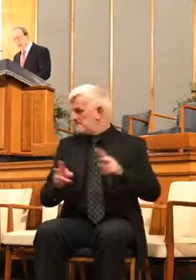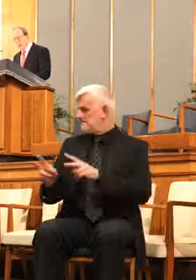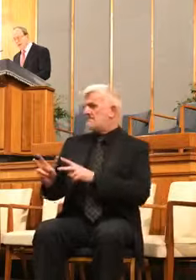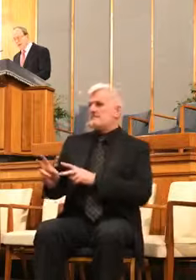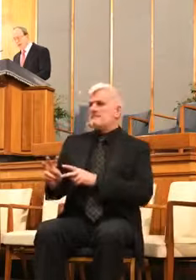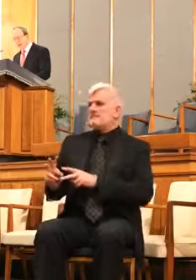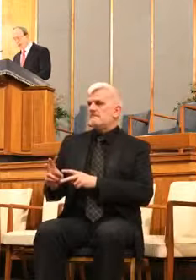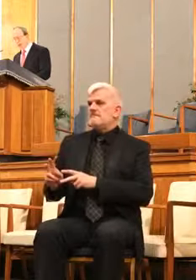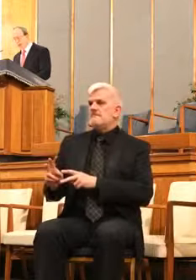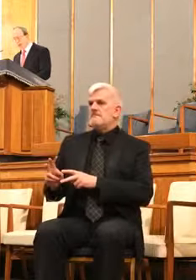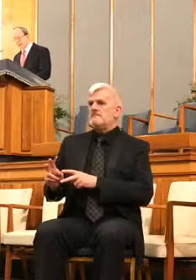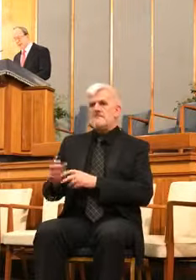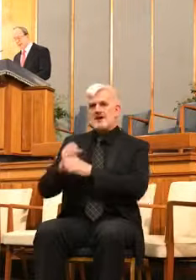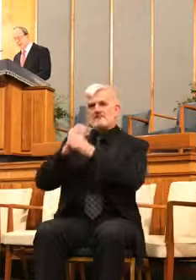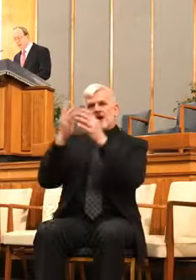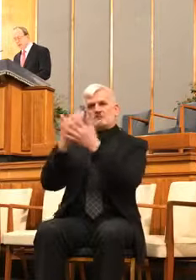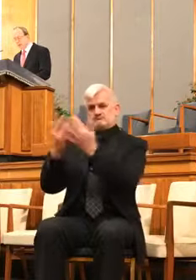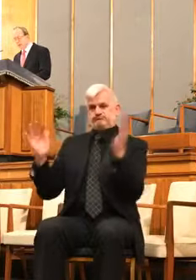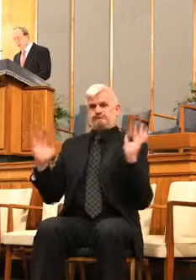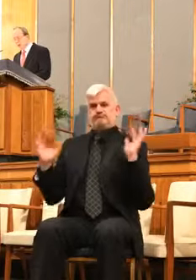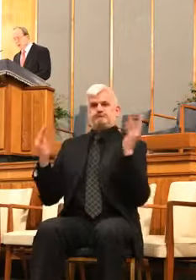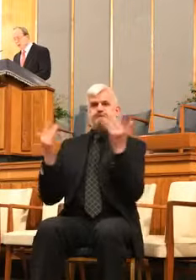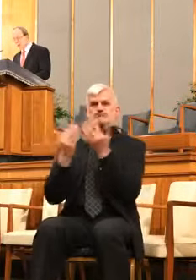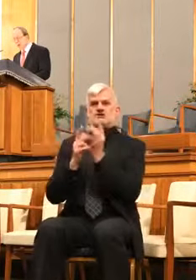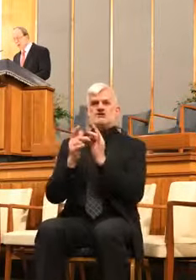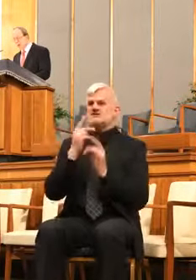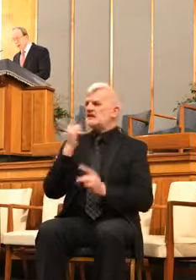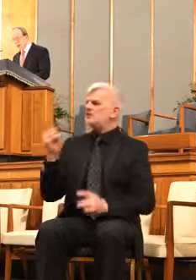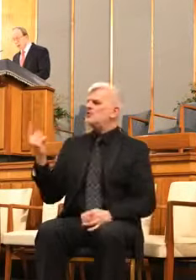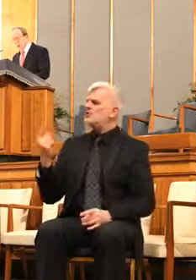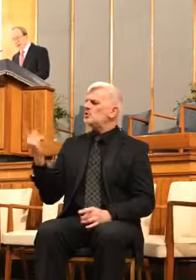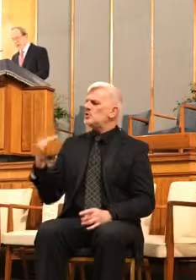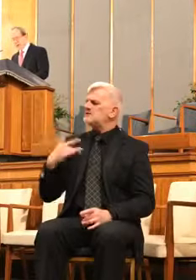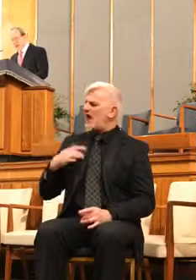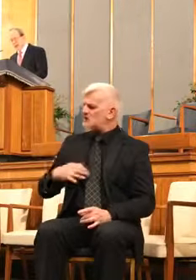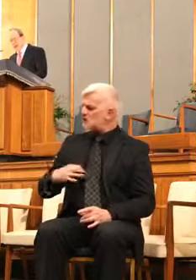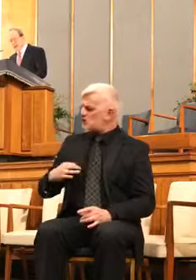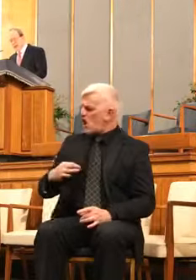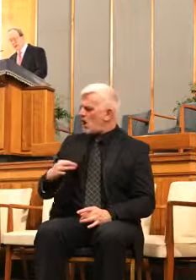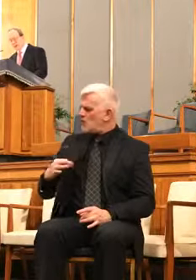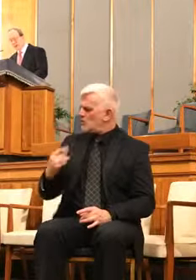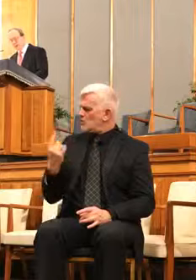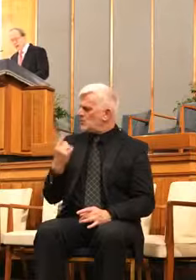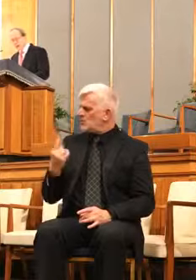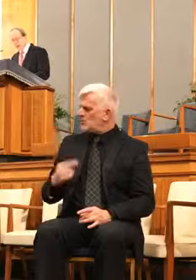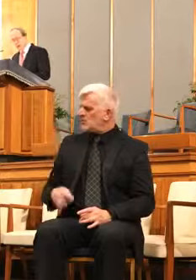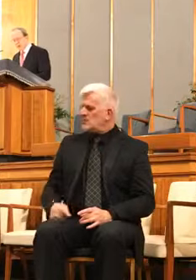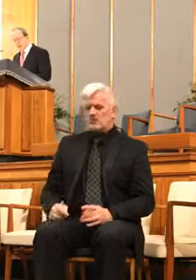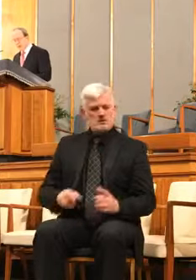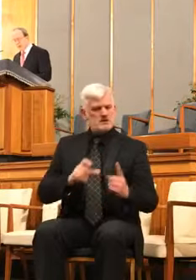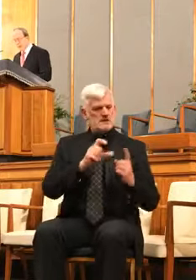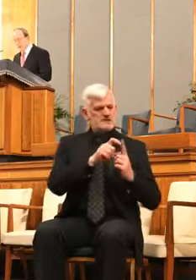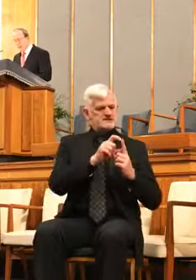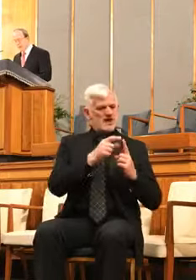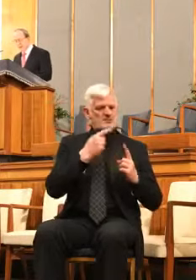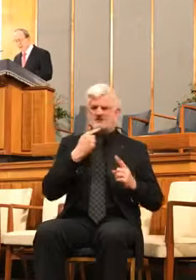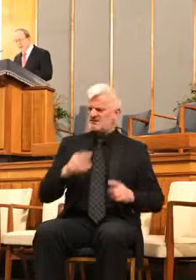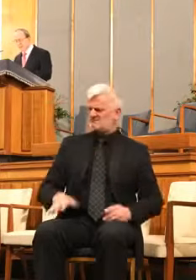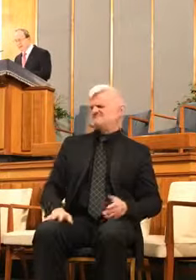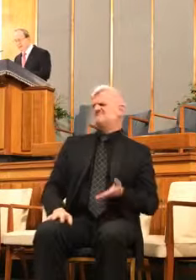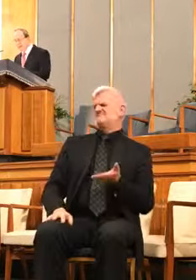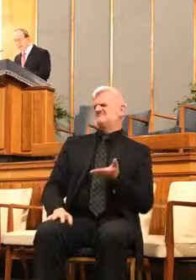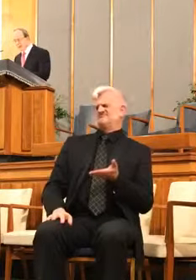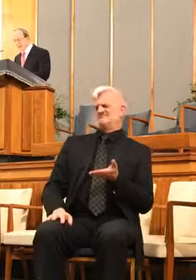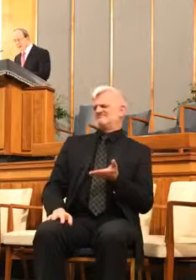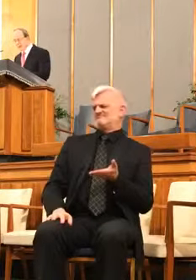him about in the press and said, Who touched my clothes? And his disciples said unto him,